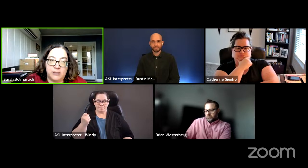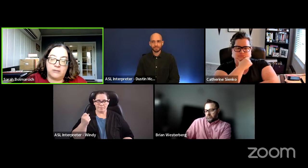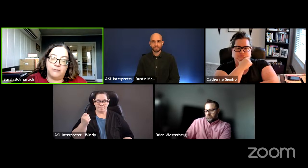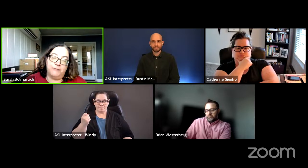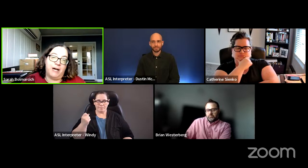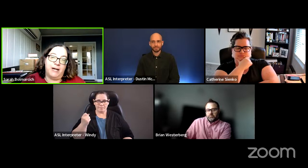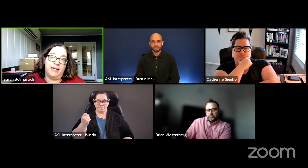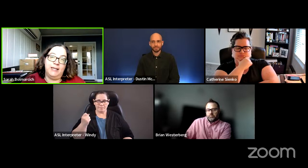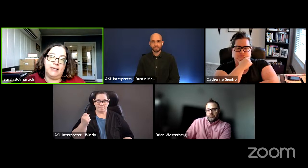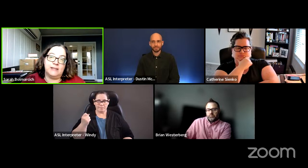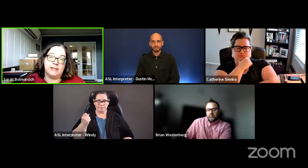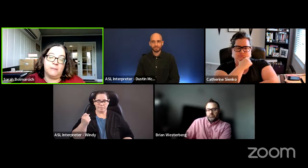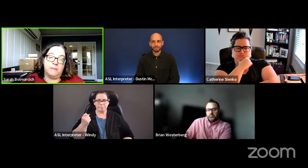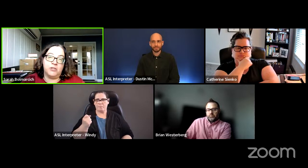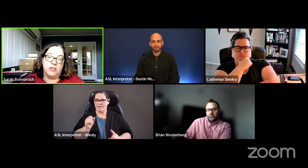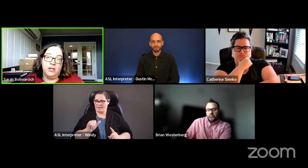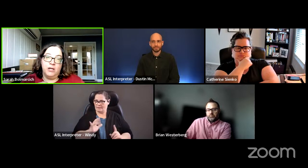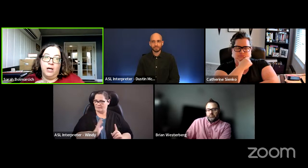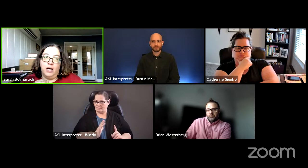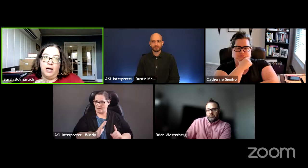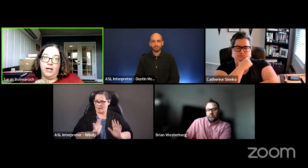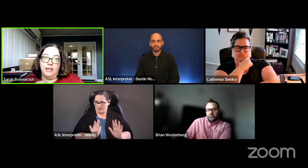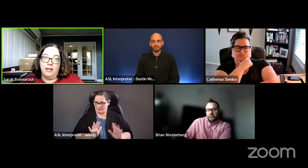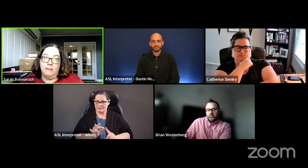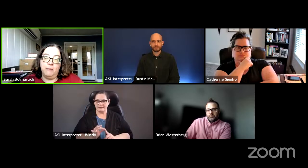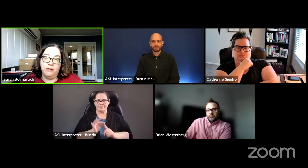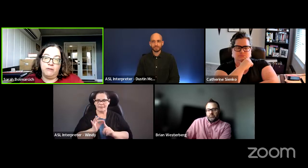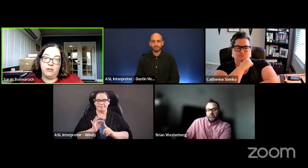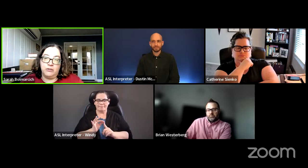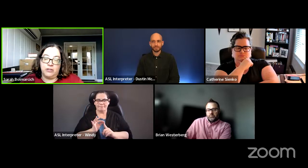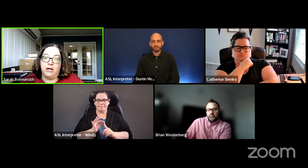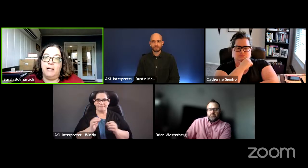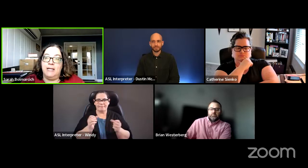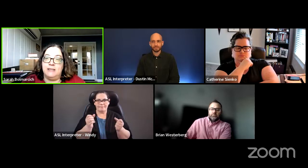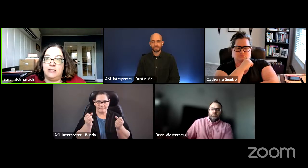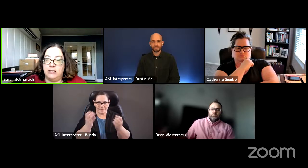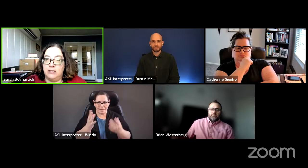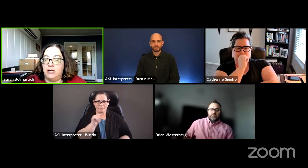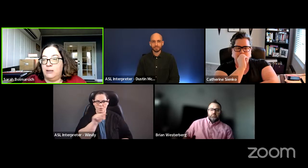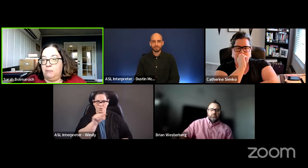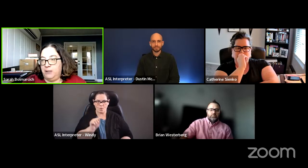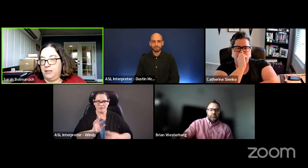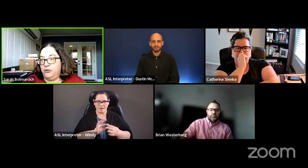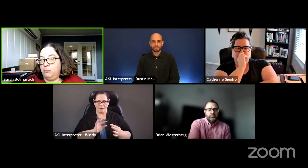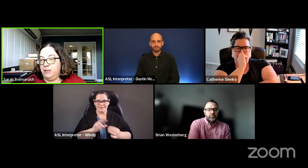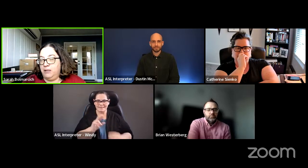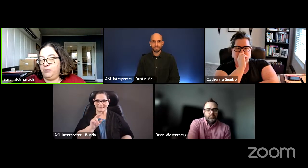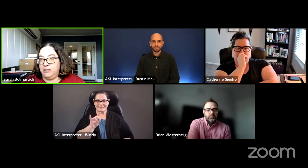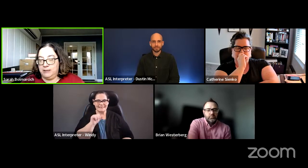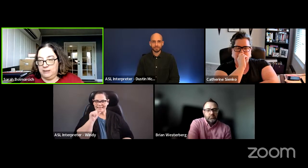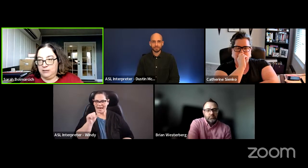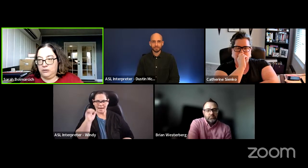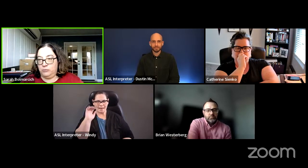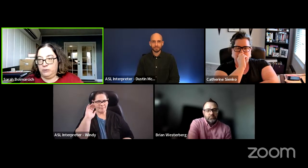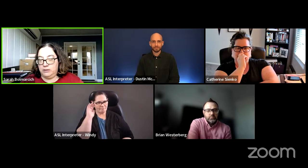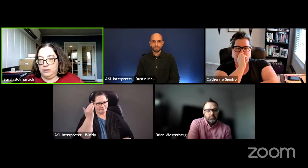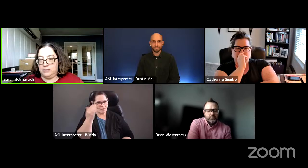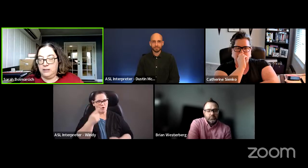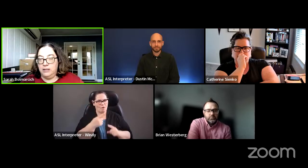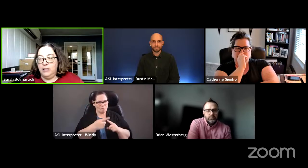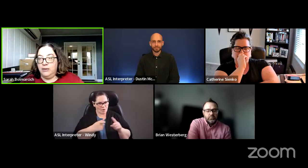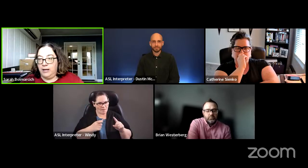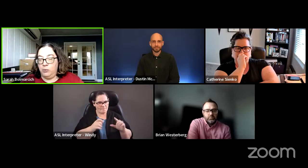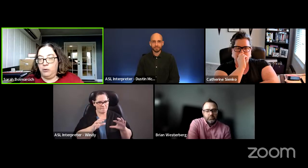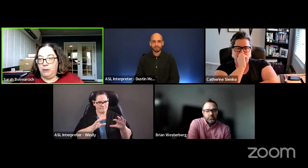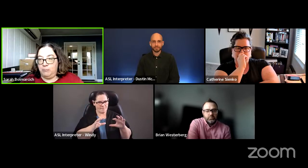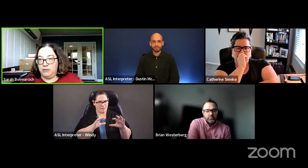Which is fine, except a number of those comments did not appear to be from the